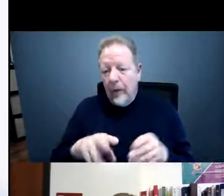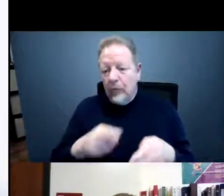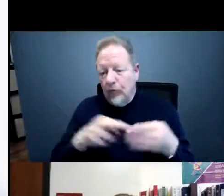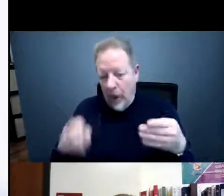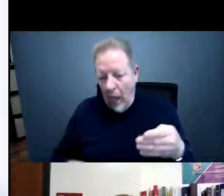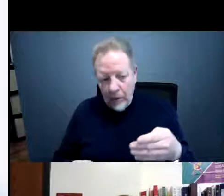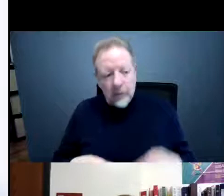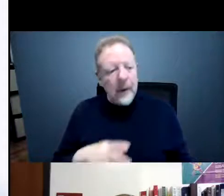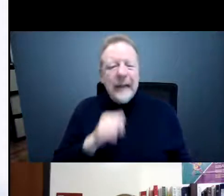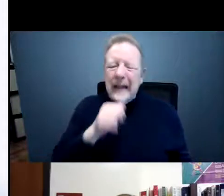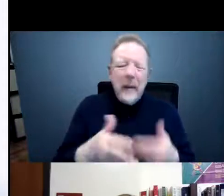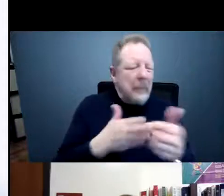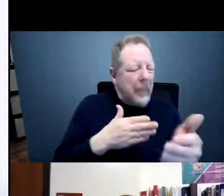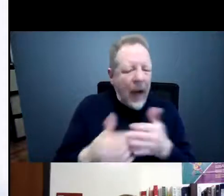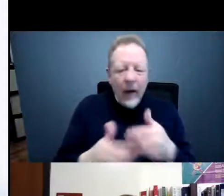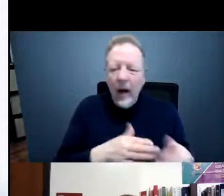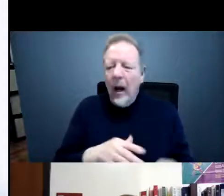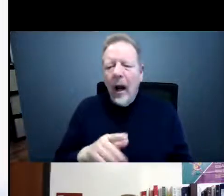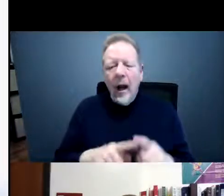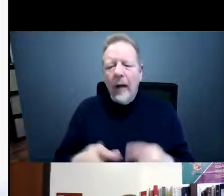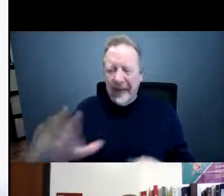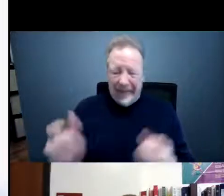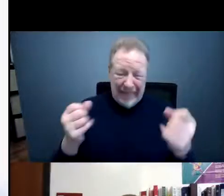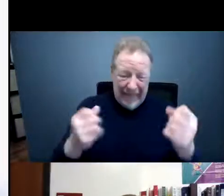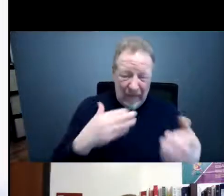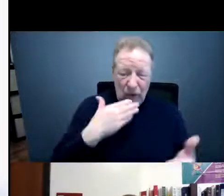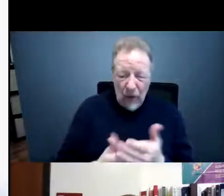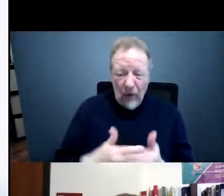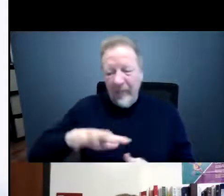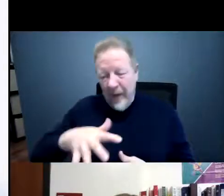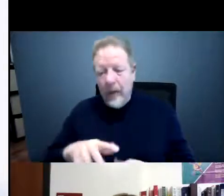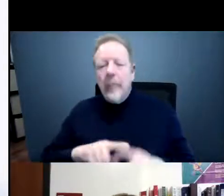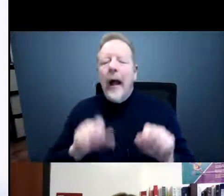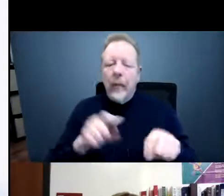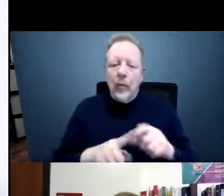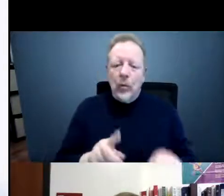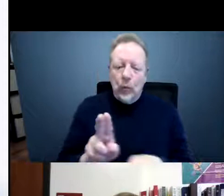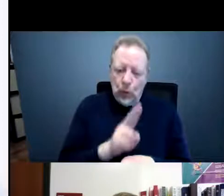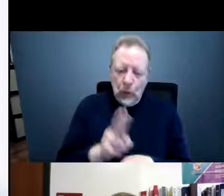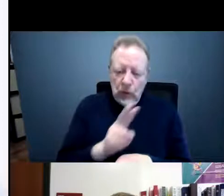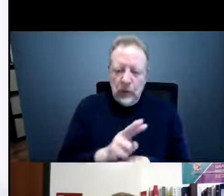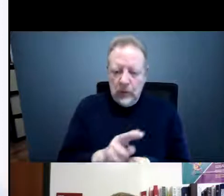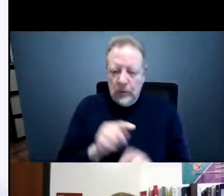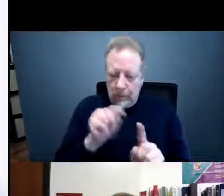And it doesn't matter on someone's level of signing, but rather that they are able to use it.